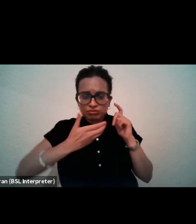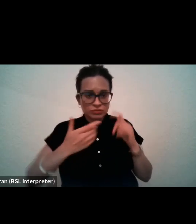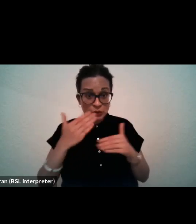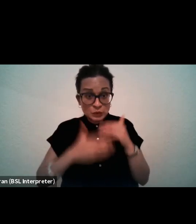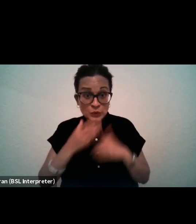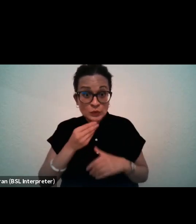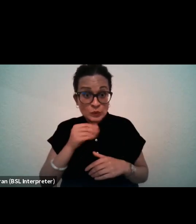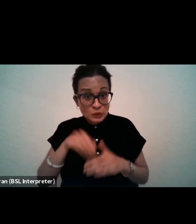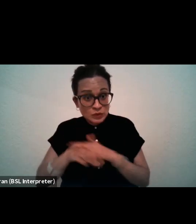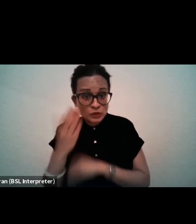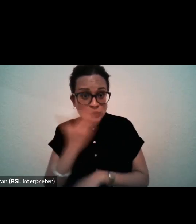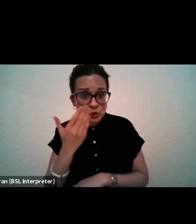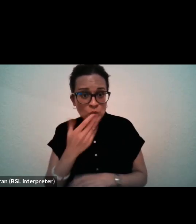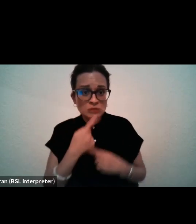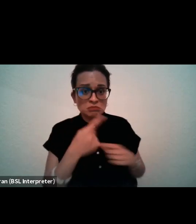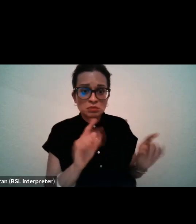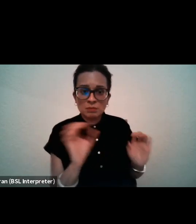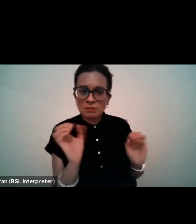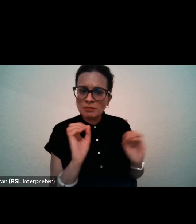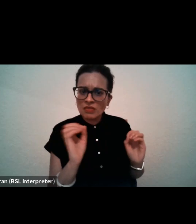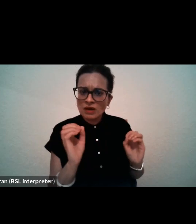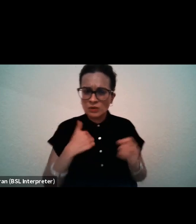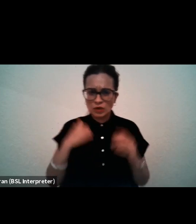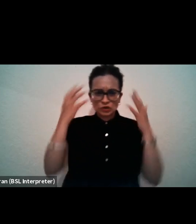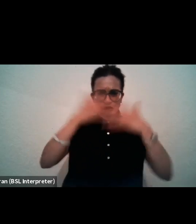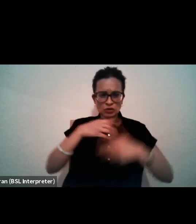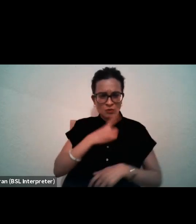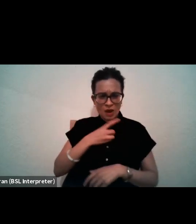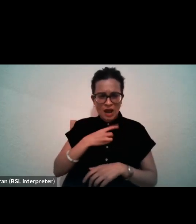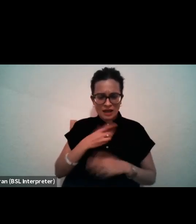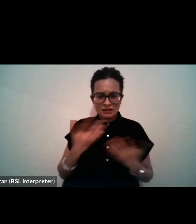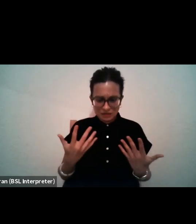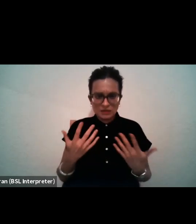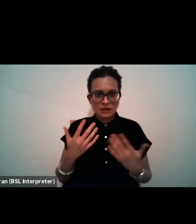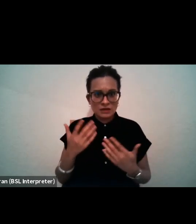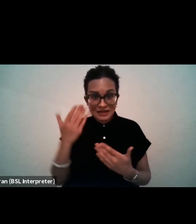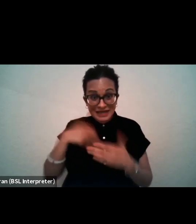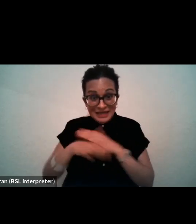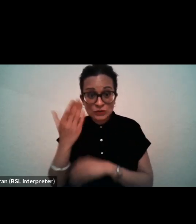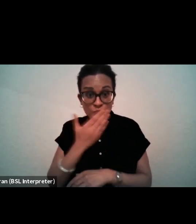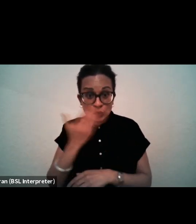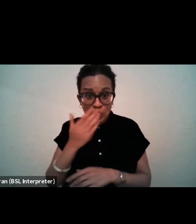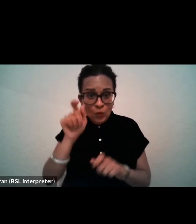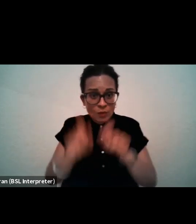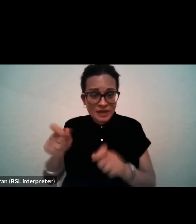schools, and we are really concerned about the safety of our school communities.